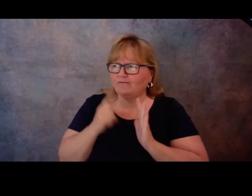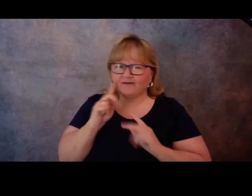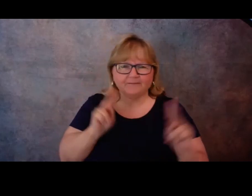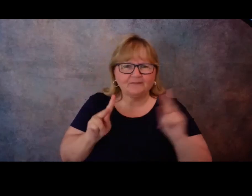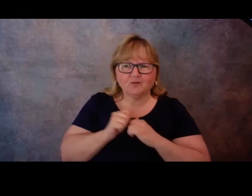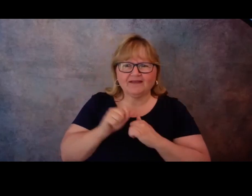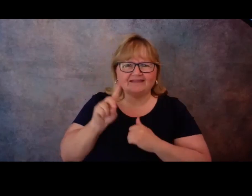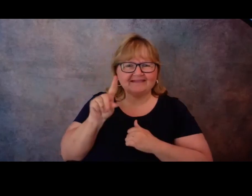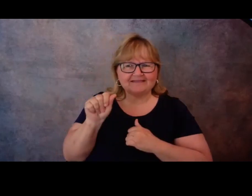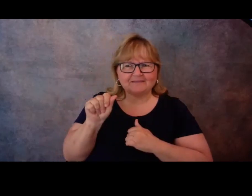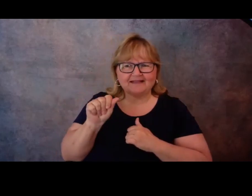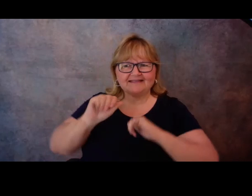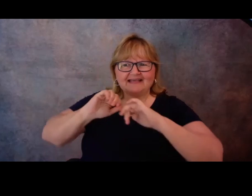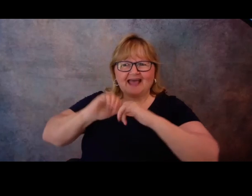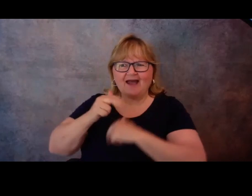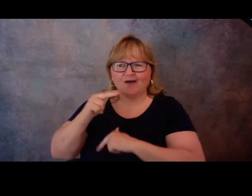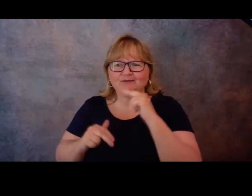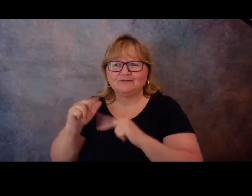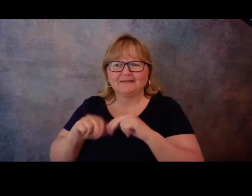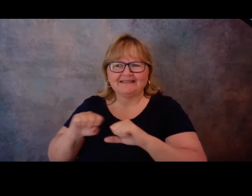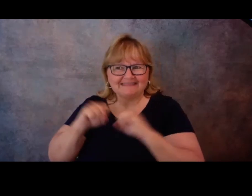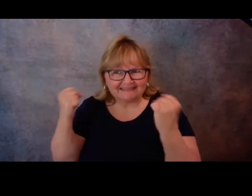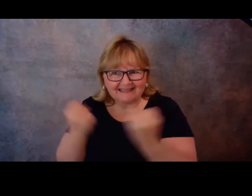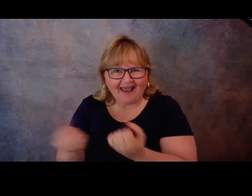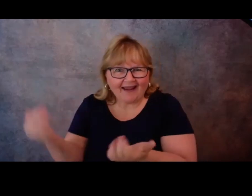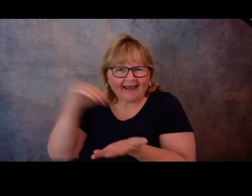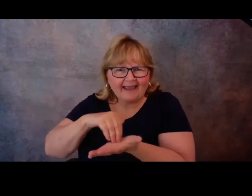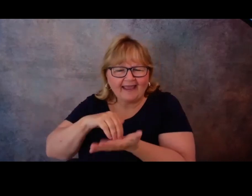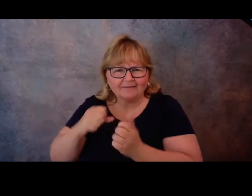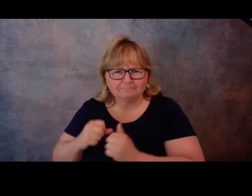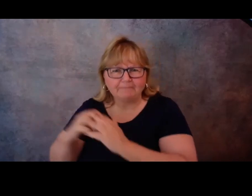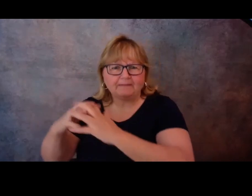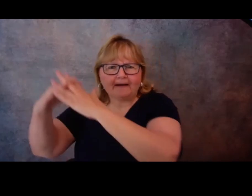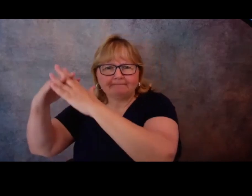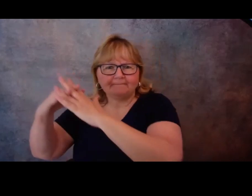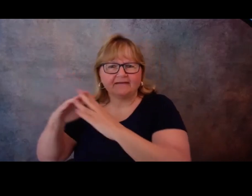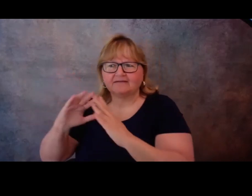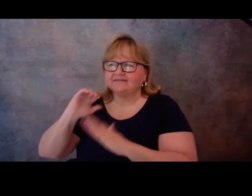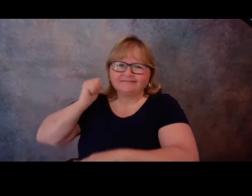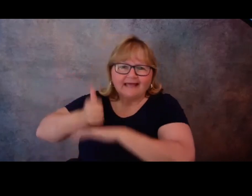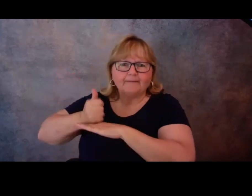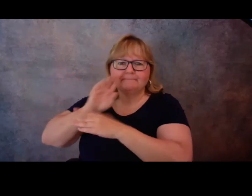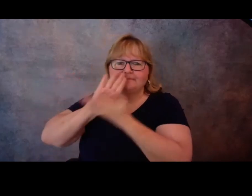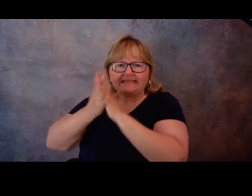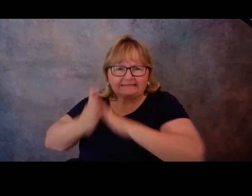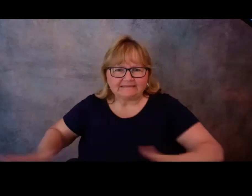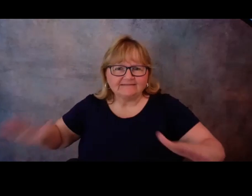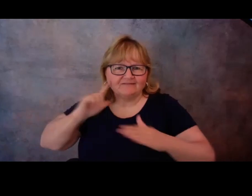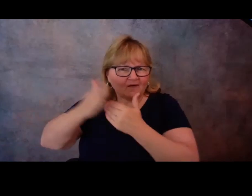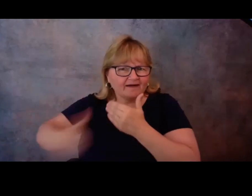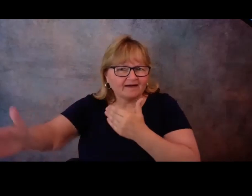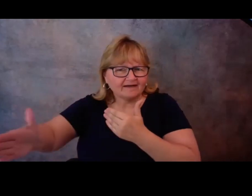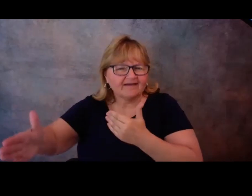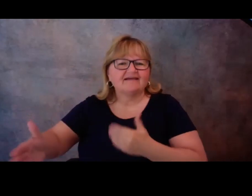in rebuilding their societies, in peace-building operations into the future and so forth. So